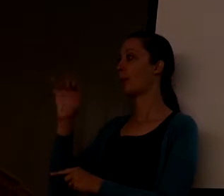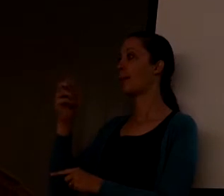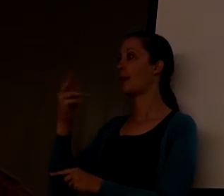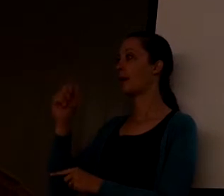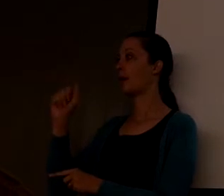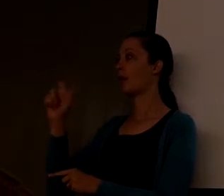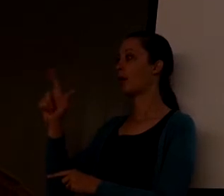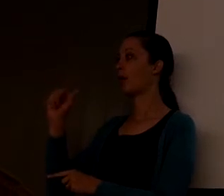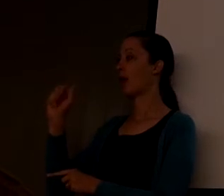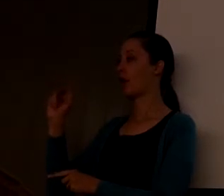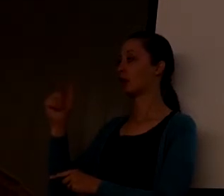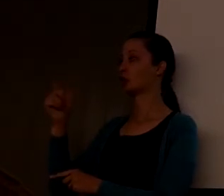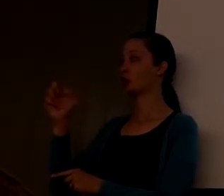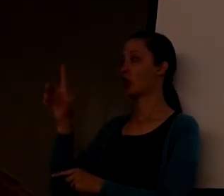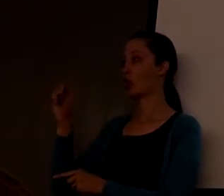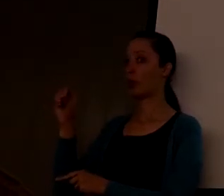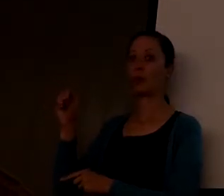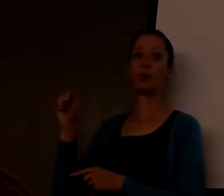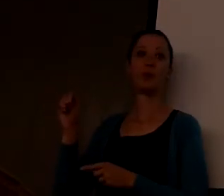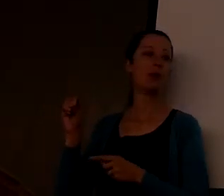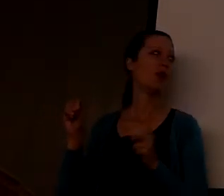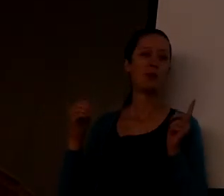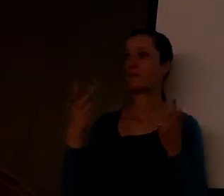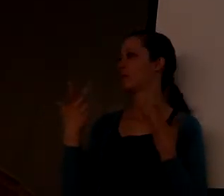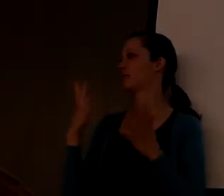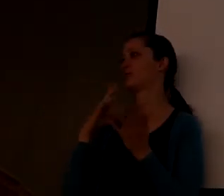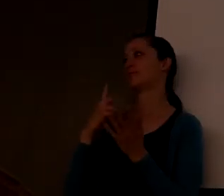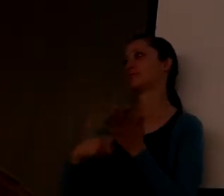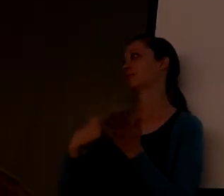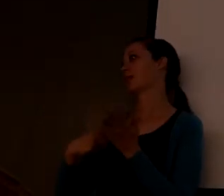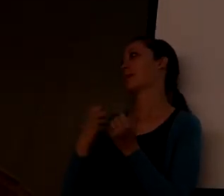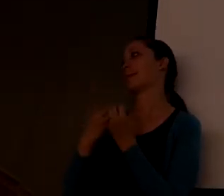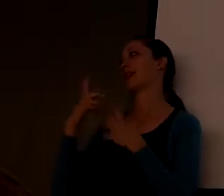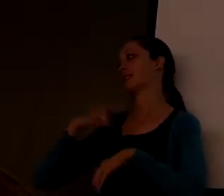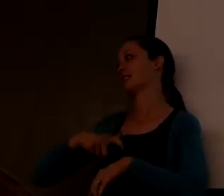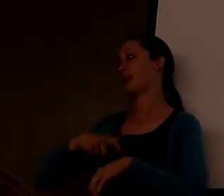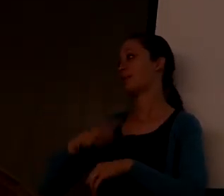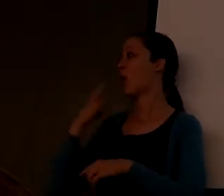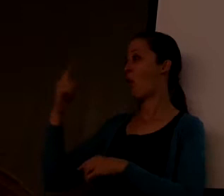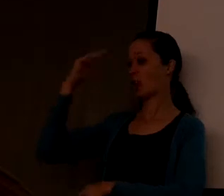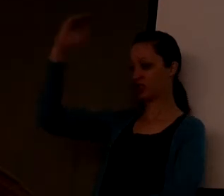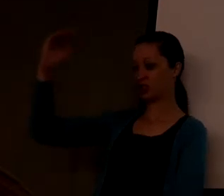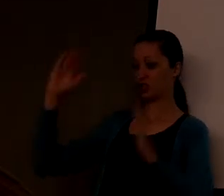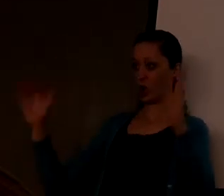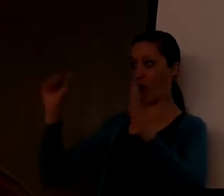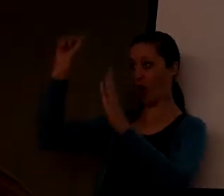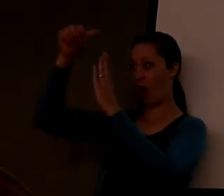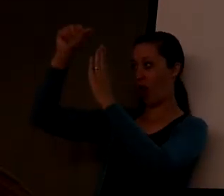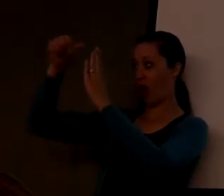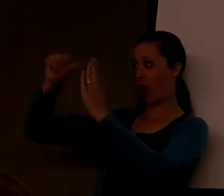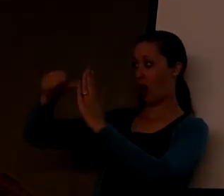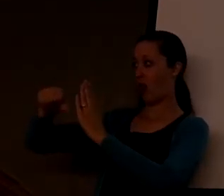one several times, and carved out of one block of stone, approximately 18 foot